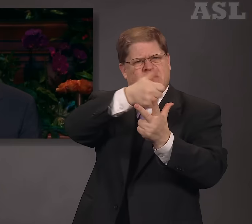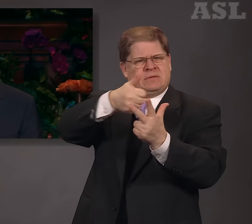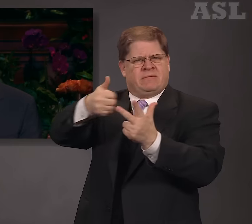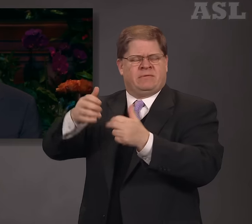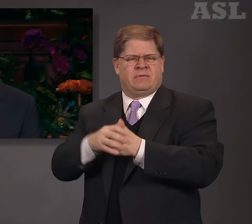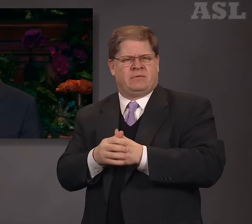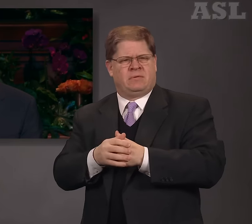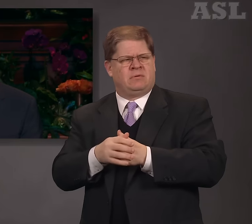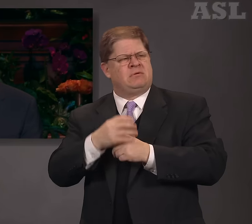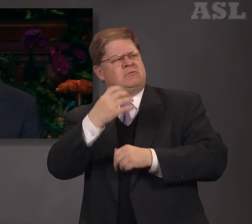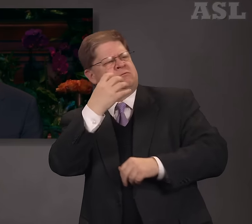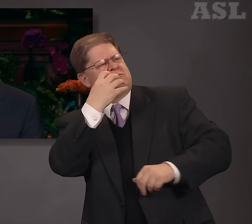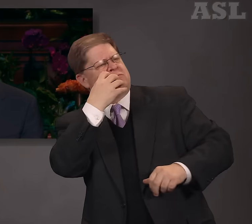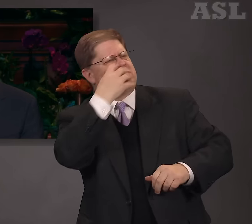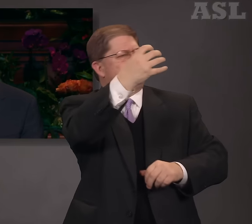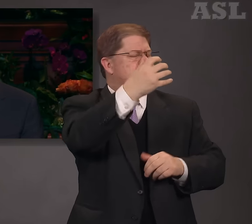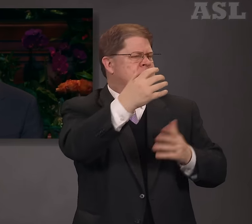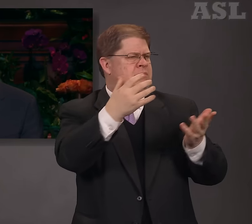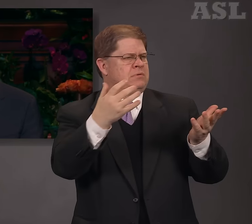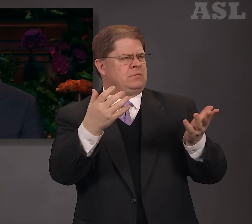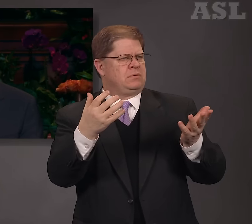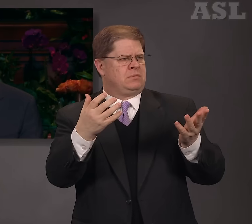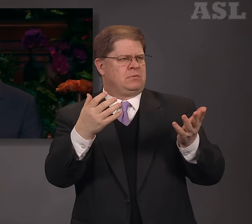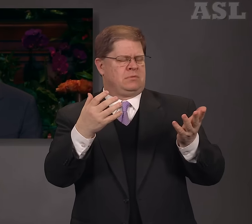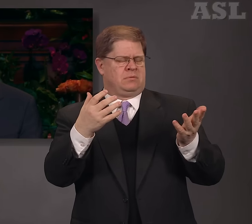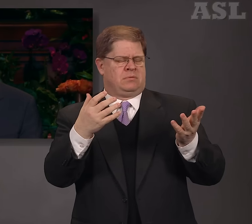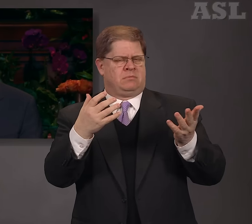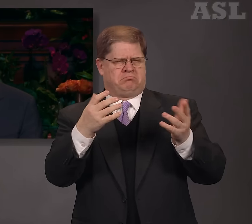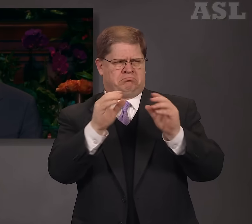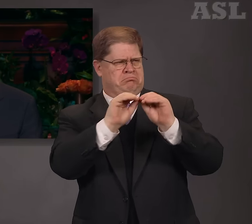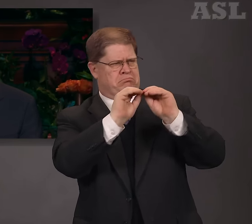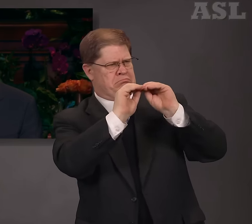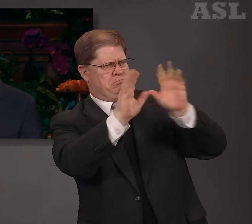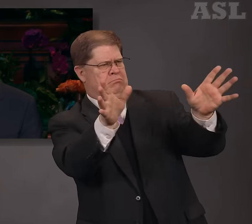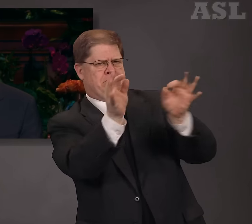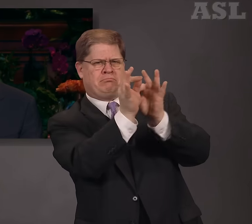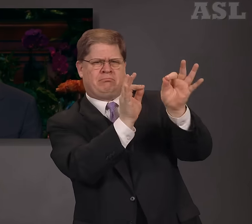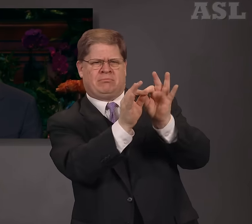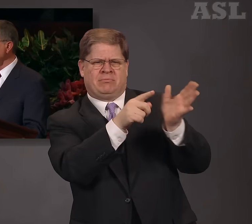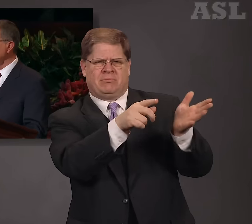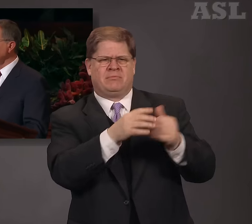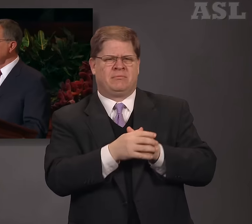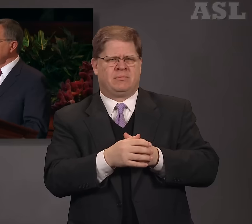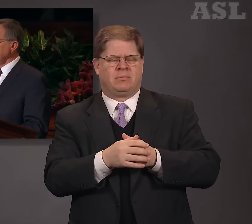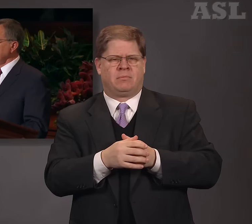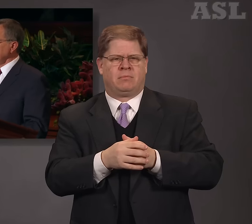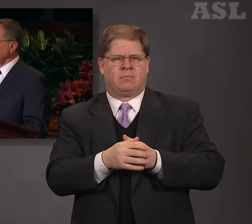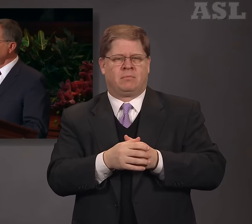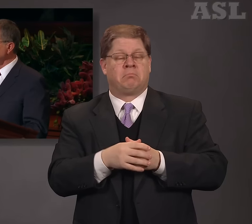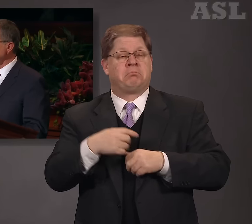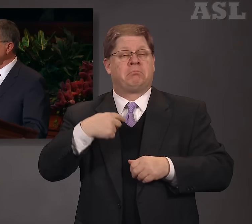His direction was clear. There could be no misunderstanding.